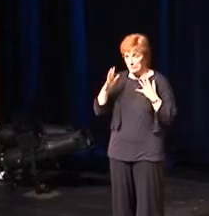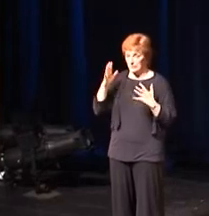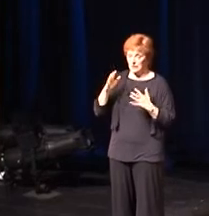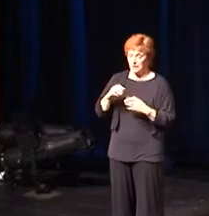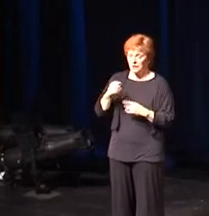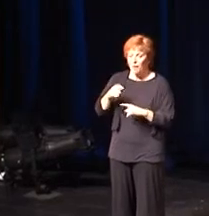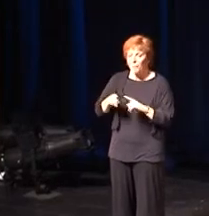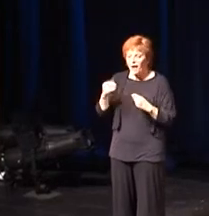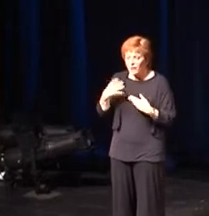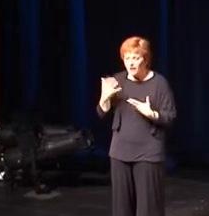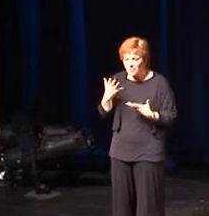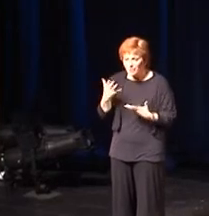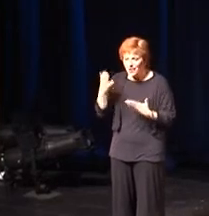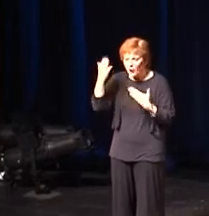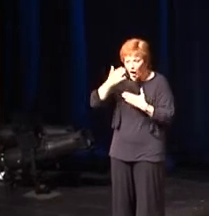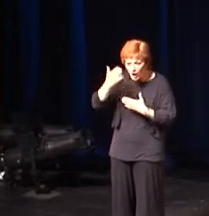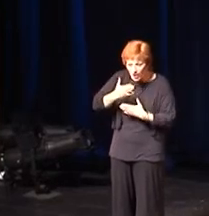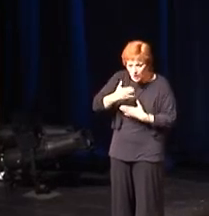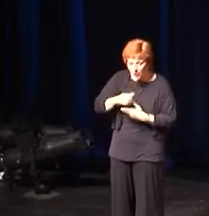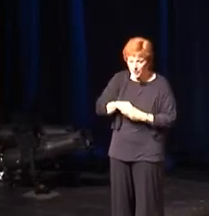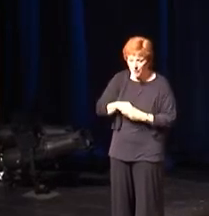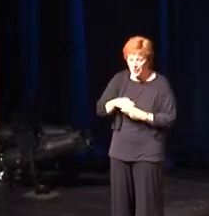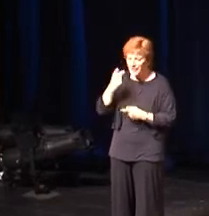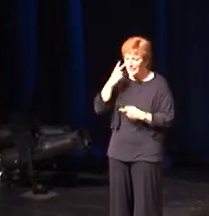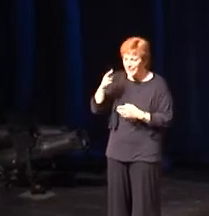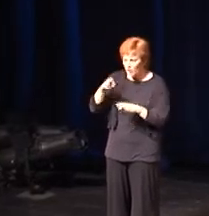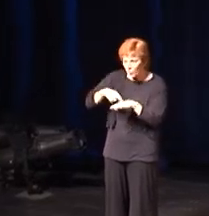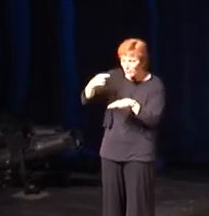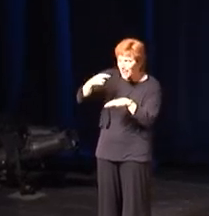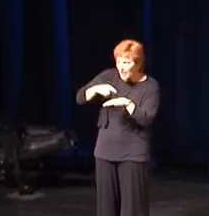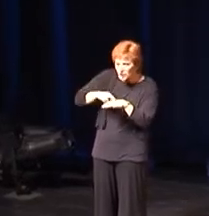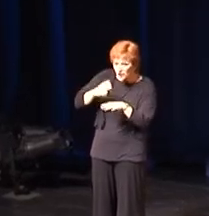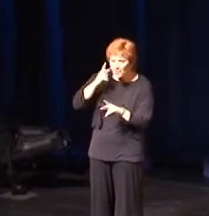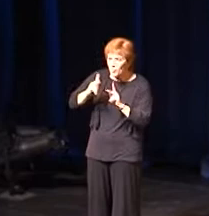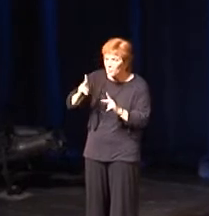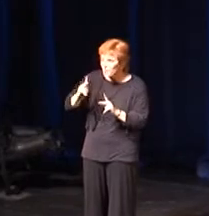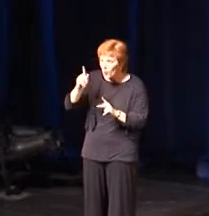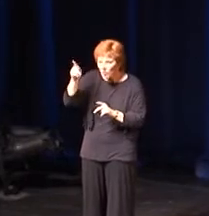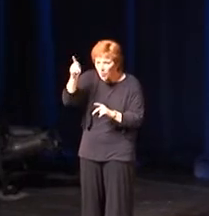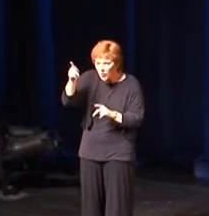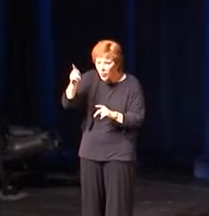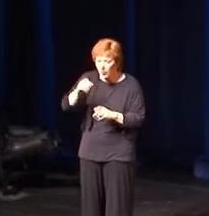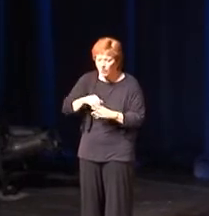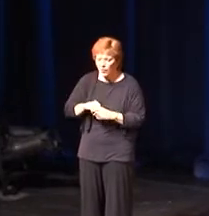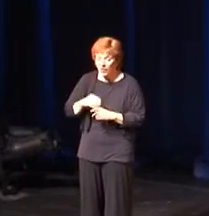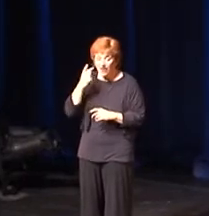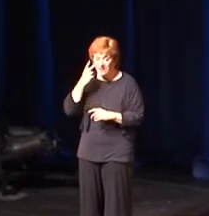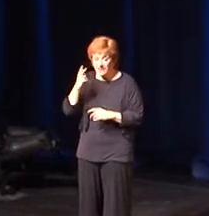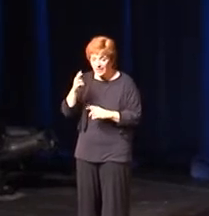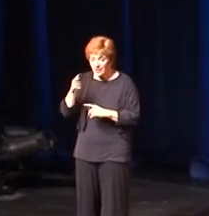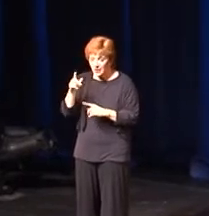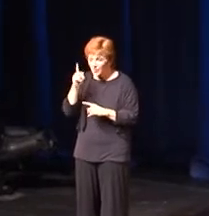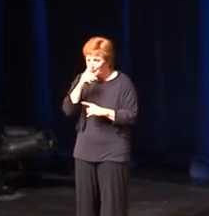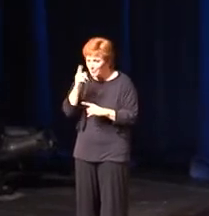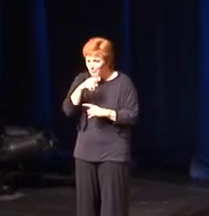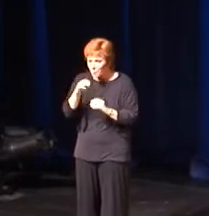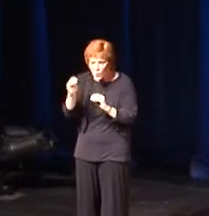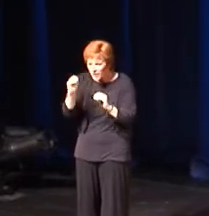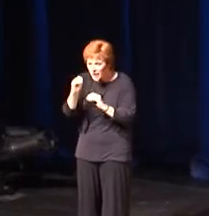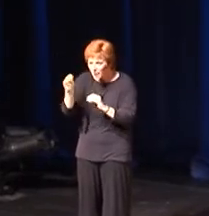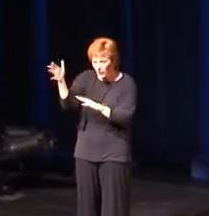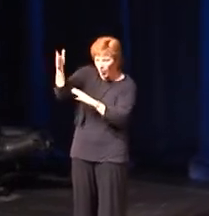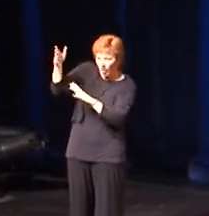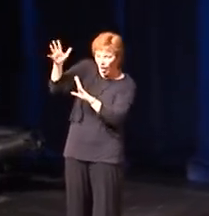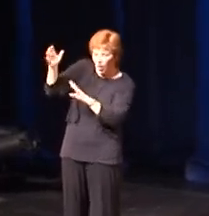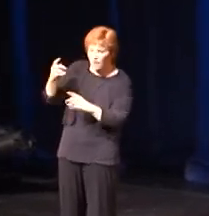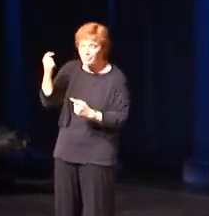What they were afraid of was the dark, seeing reflection, seeing people up ahead, seeing a piece of plastic moving. You know, if you get